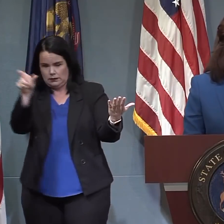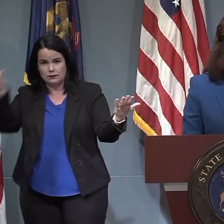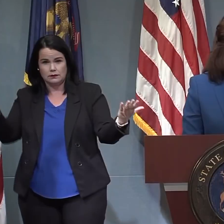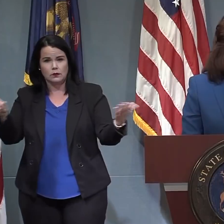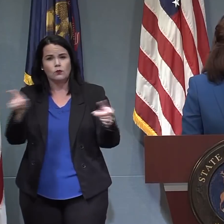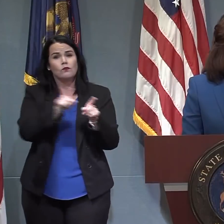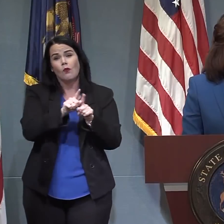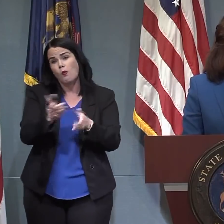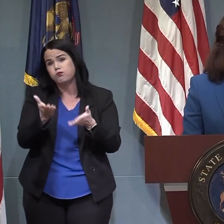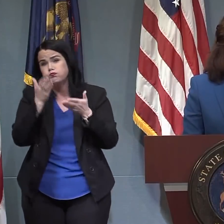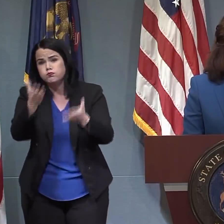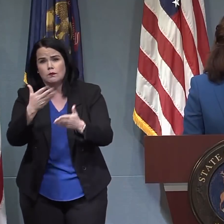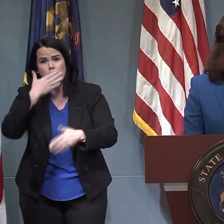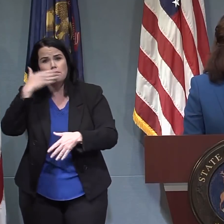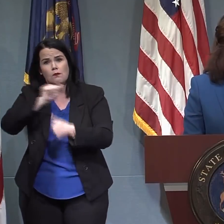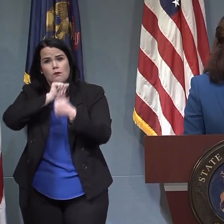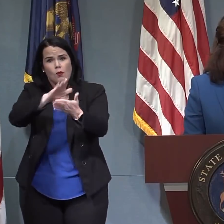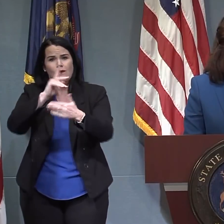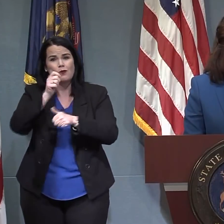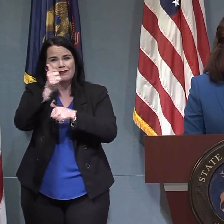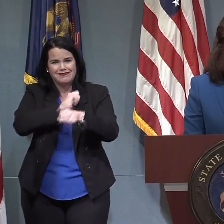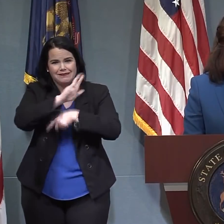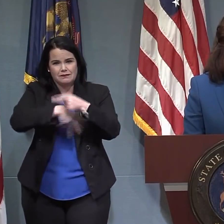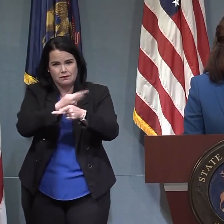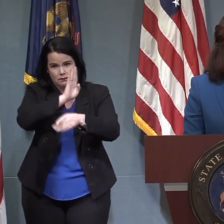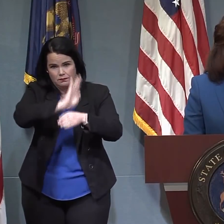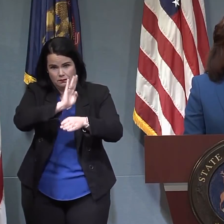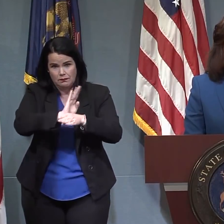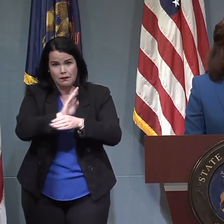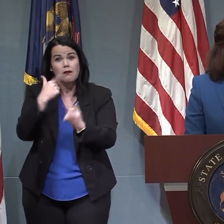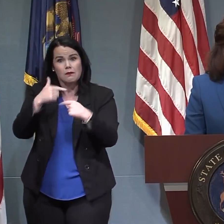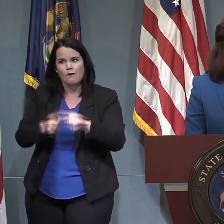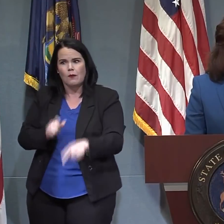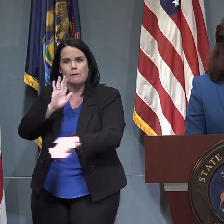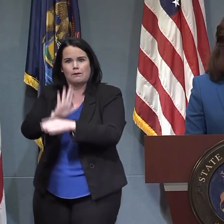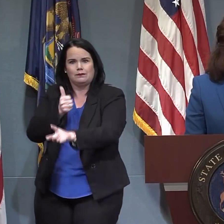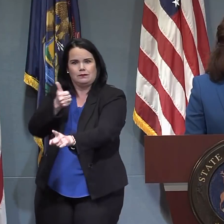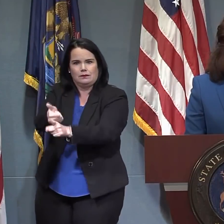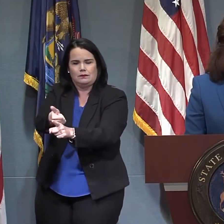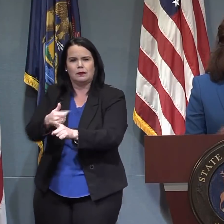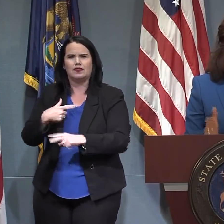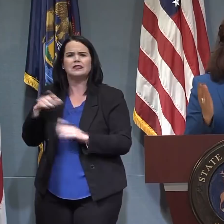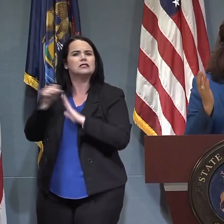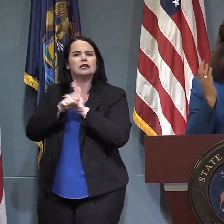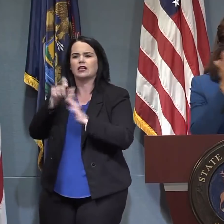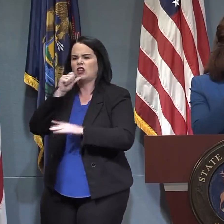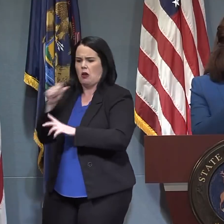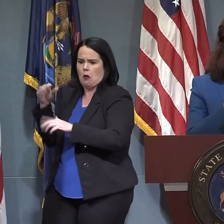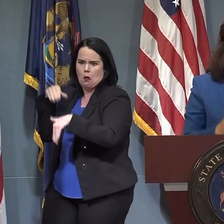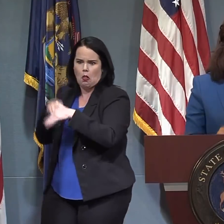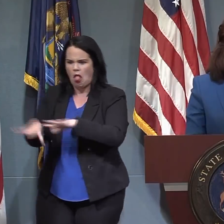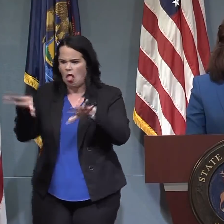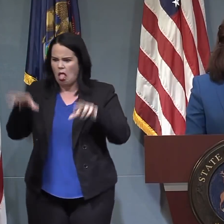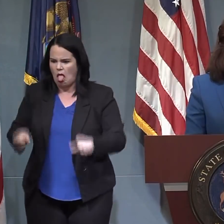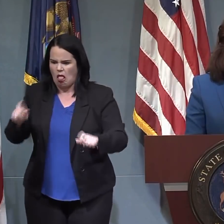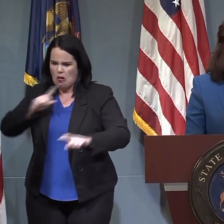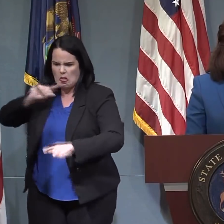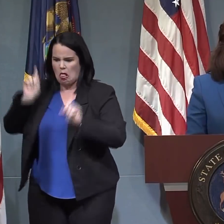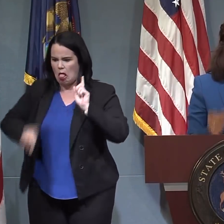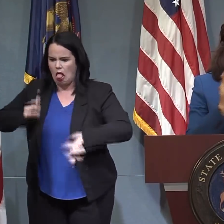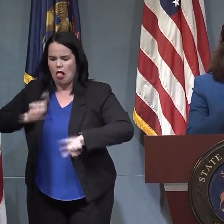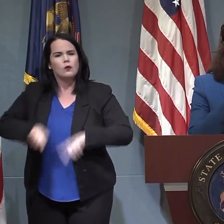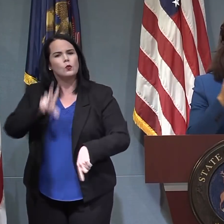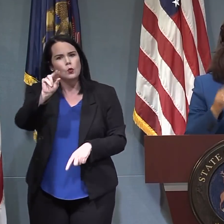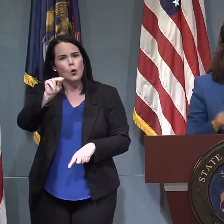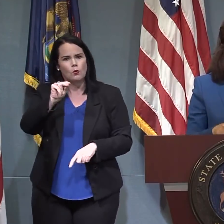in each of these sectors that were driven by industry. It's not the state coming in and saying, we know your business better than you.